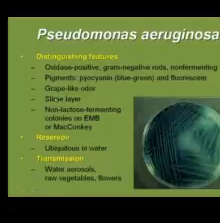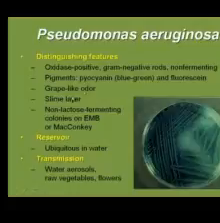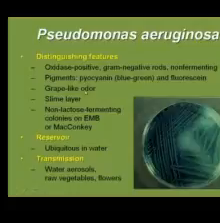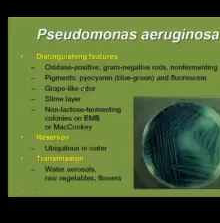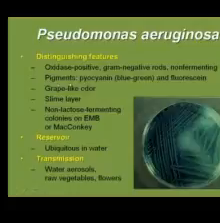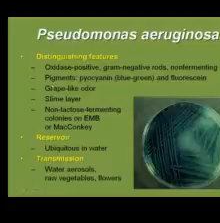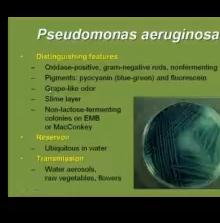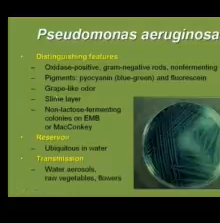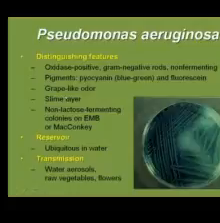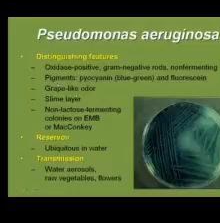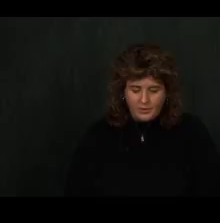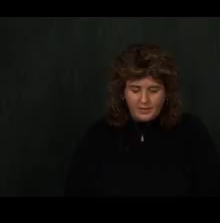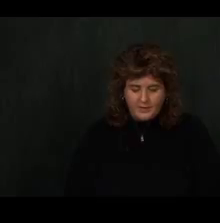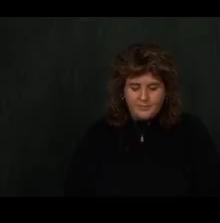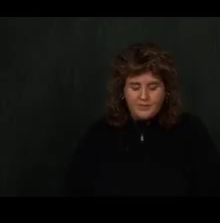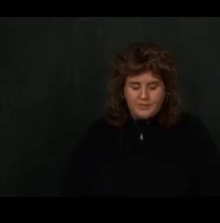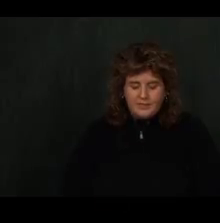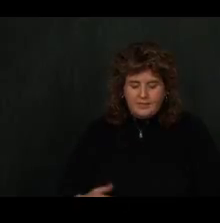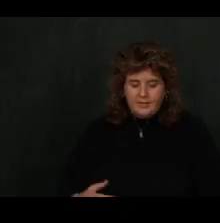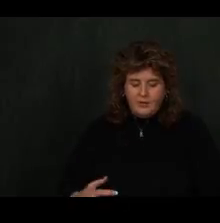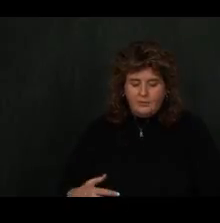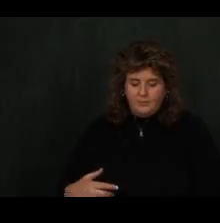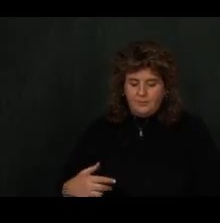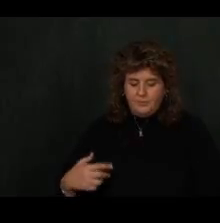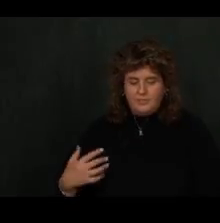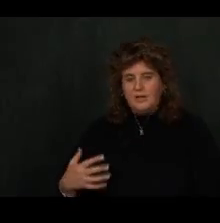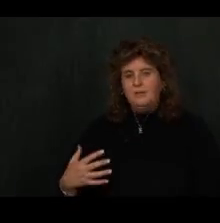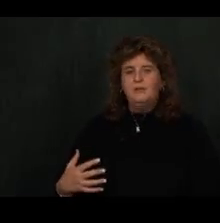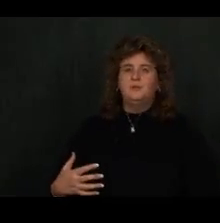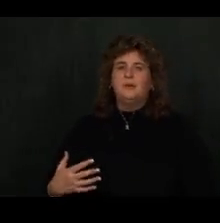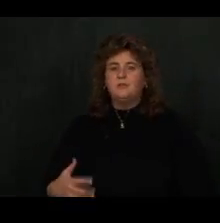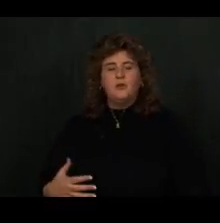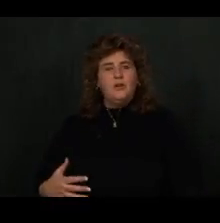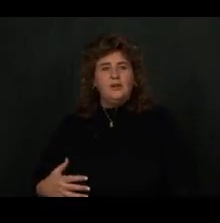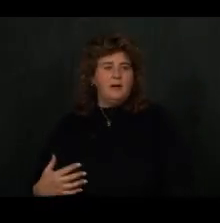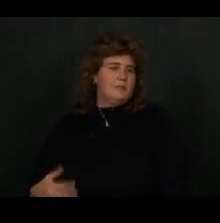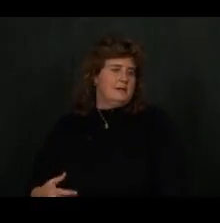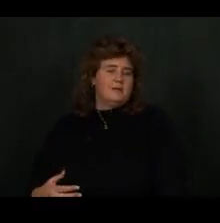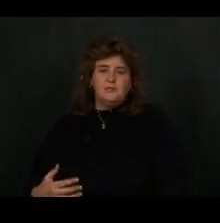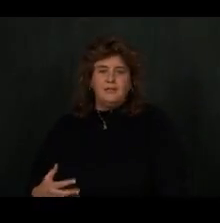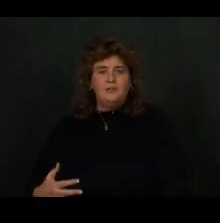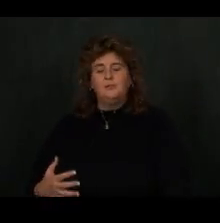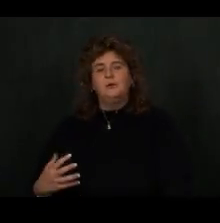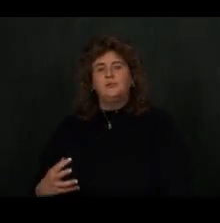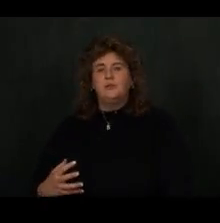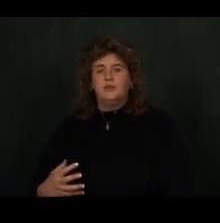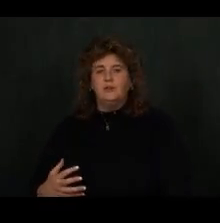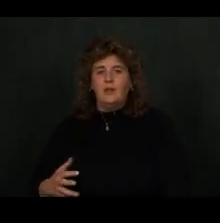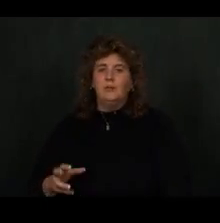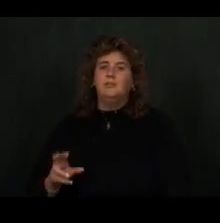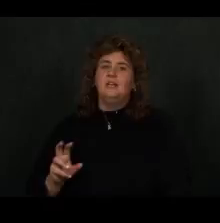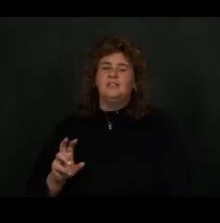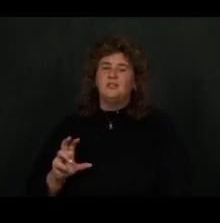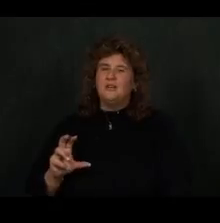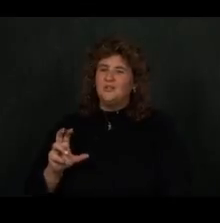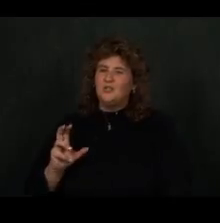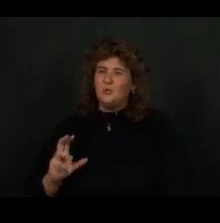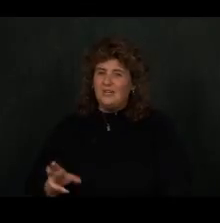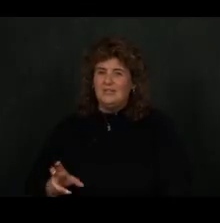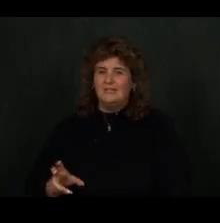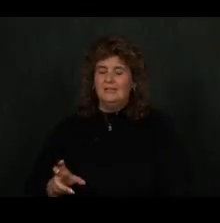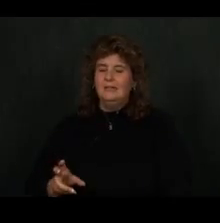this grape-like odor, okay? Now, does that mean it smells good? I'm not going to say it smells good. I'm going to say it